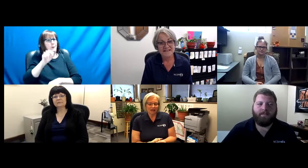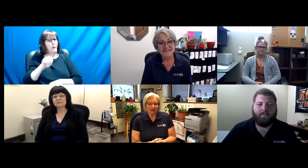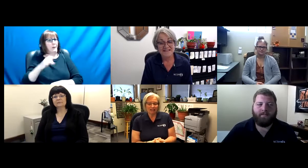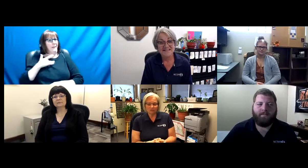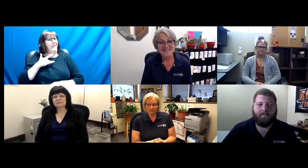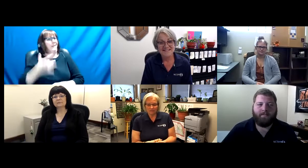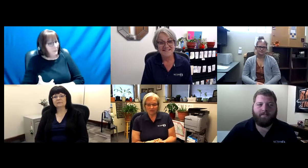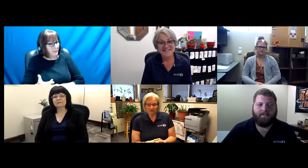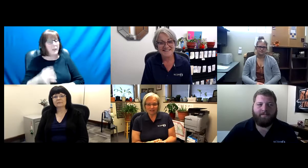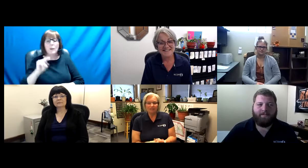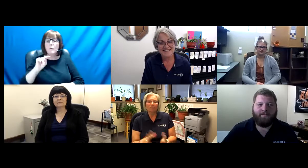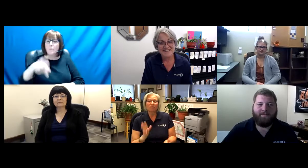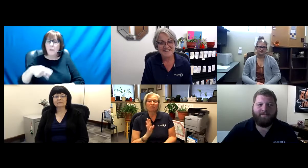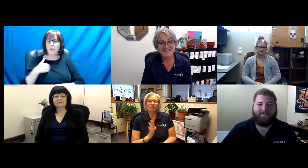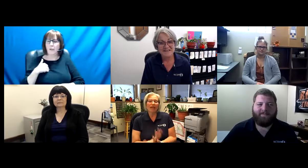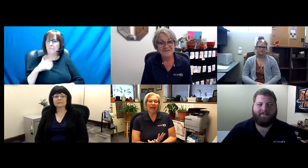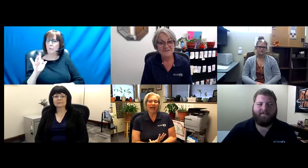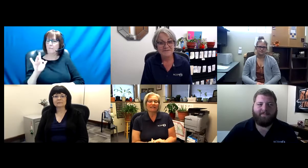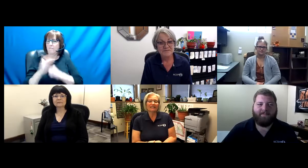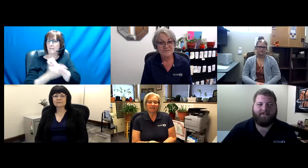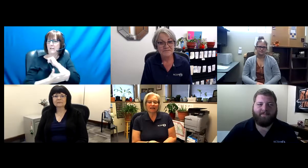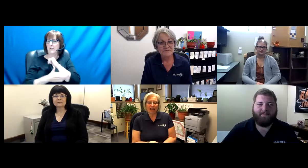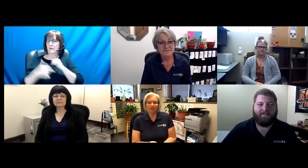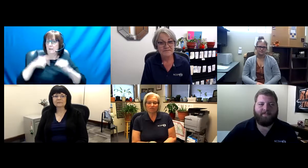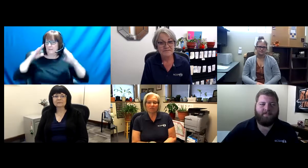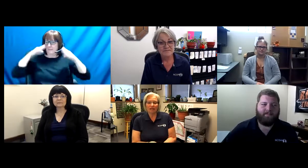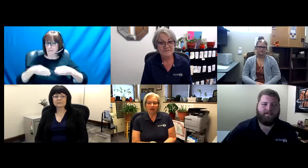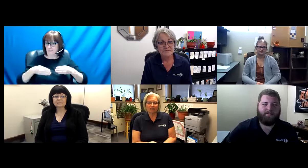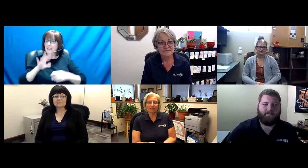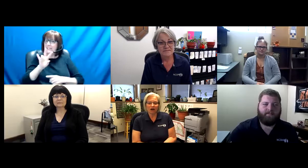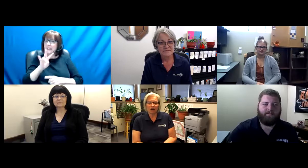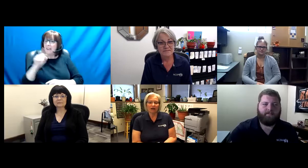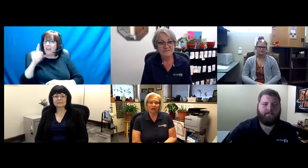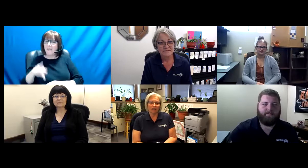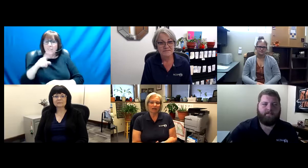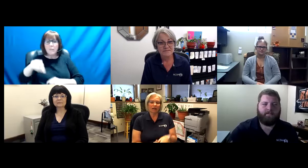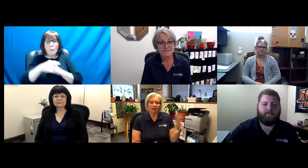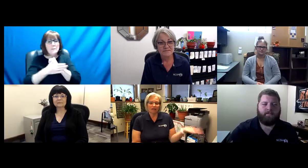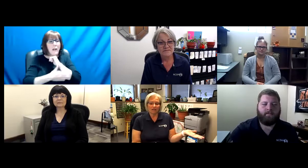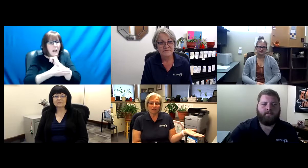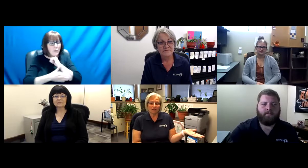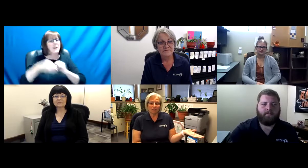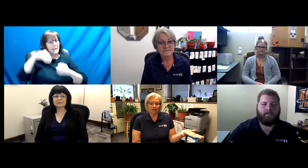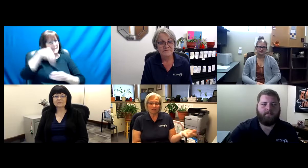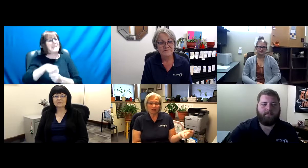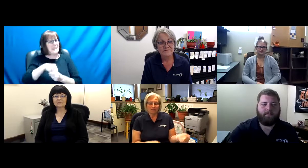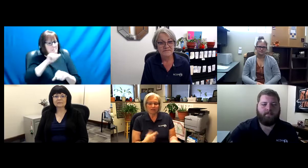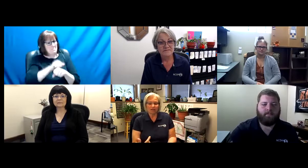has 25 counties, and 7.5 of those counties are in the mountain time zone. The other